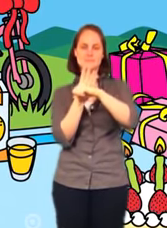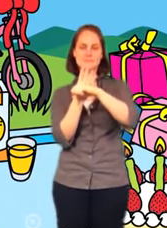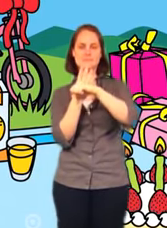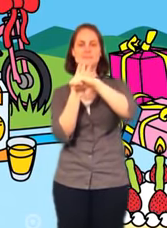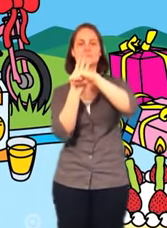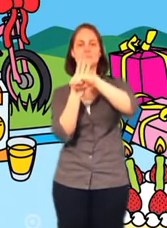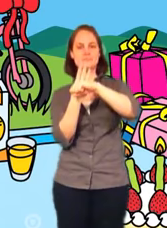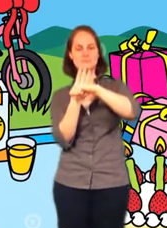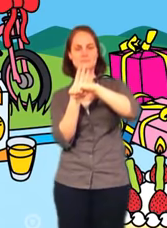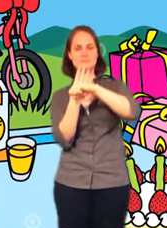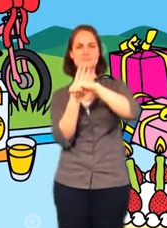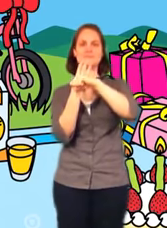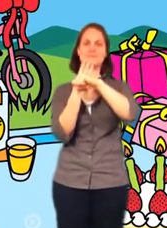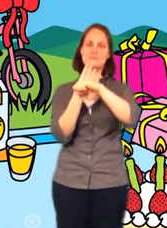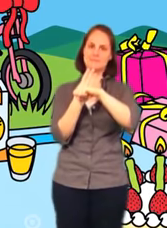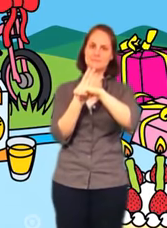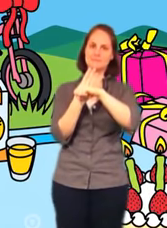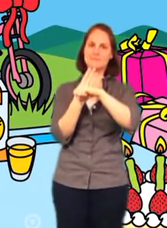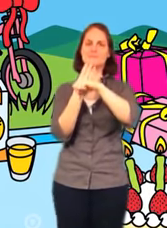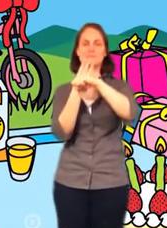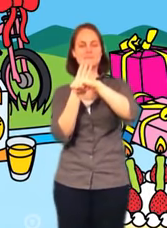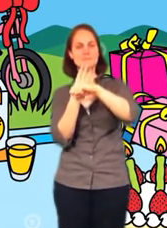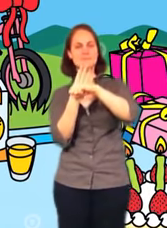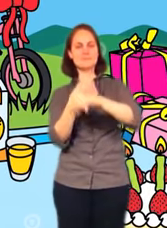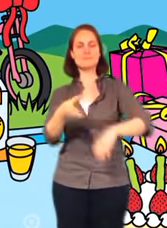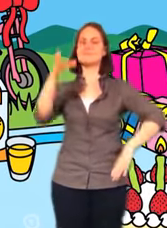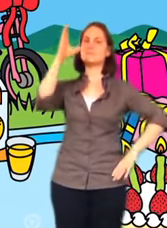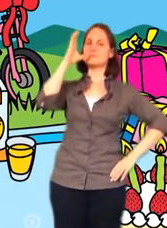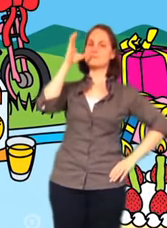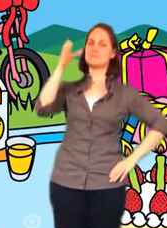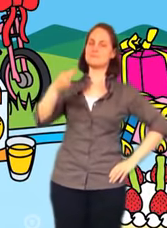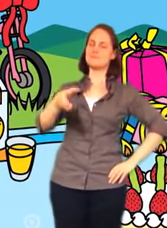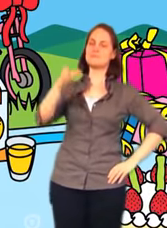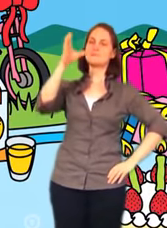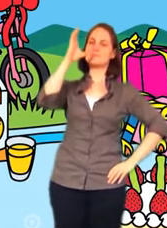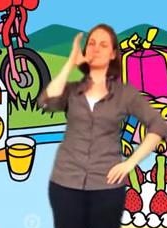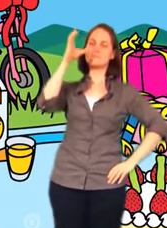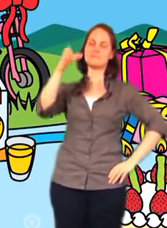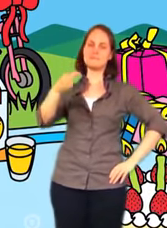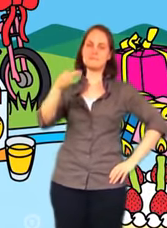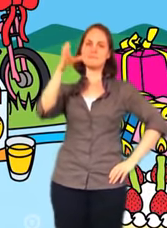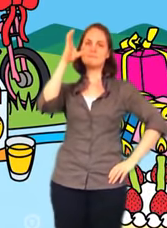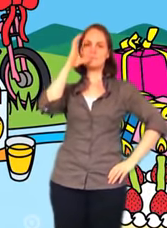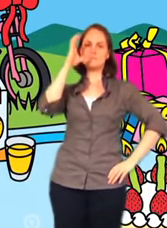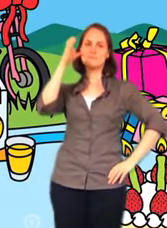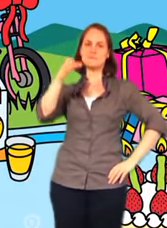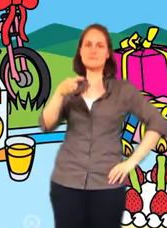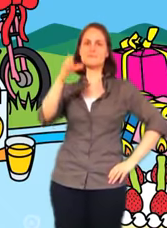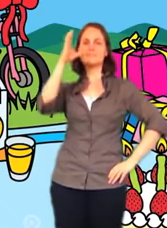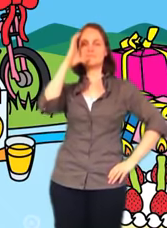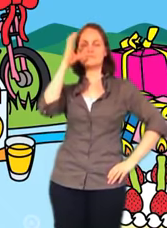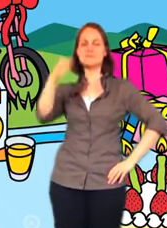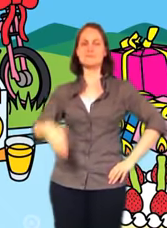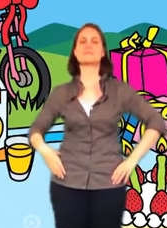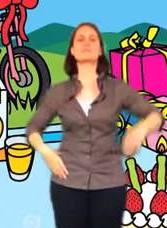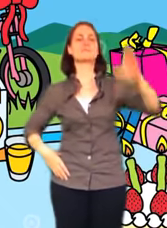Cake, cake, cake. Juice, juice, juice.